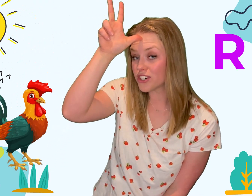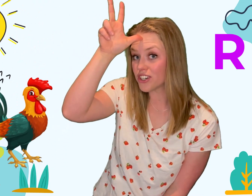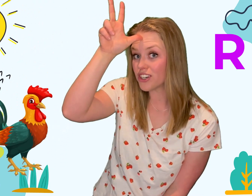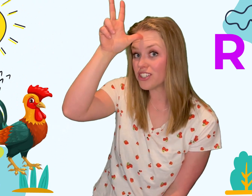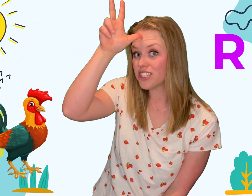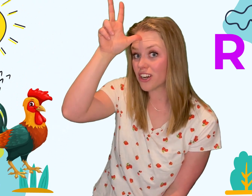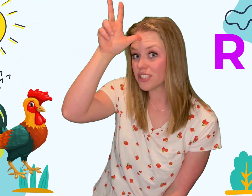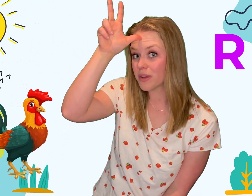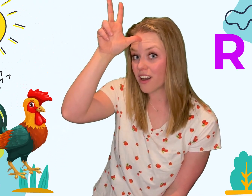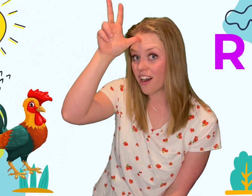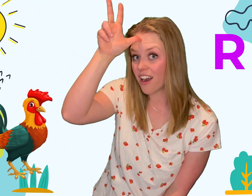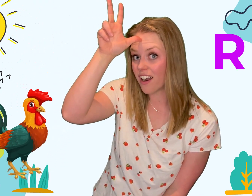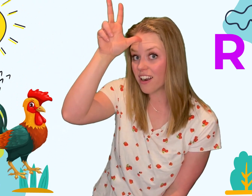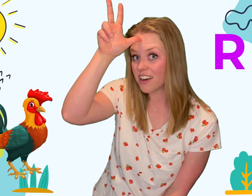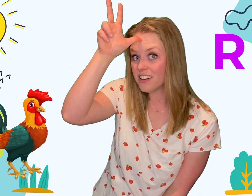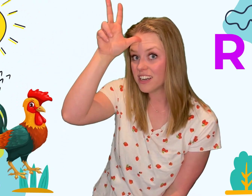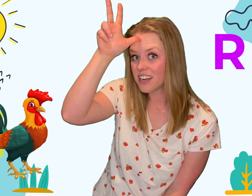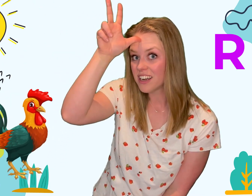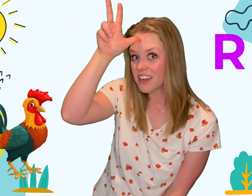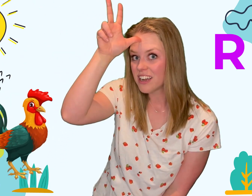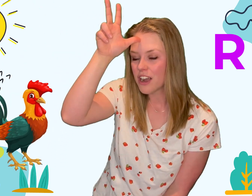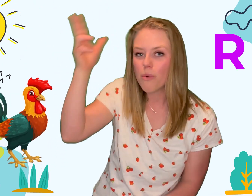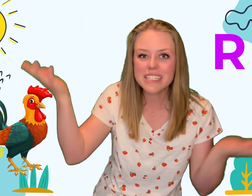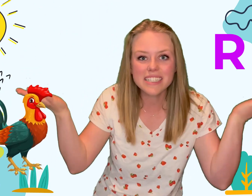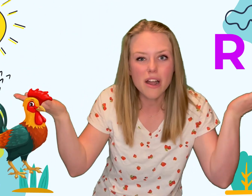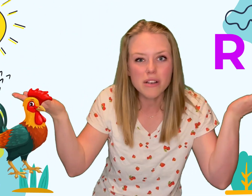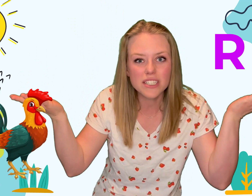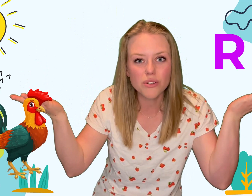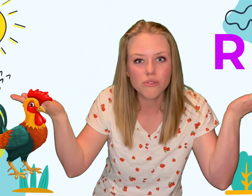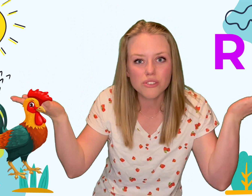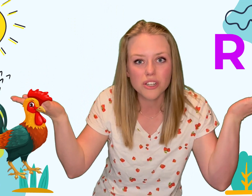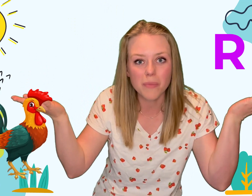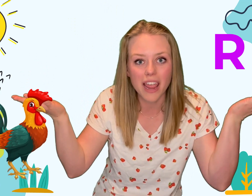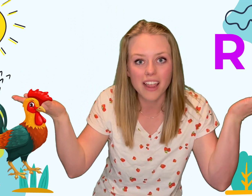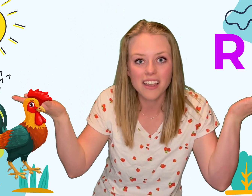Rooster starts with R. What sound does a rooster make?